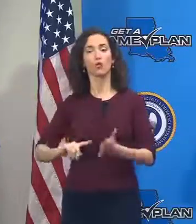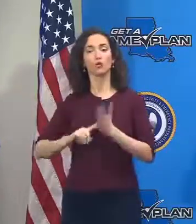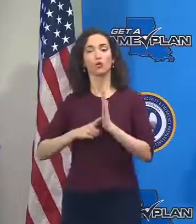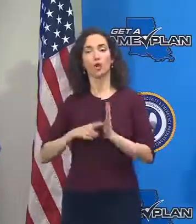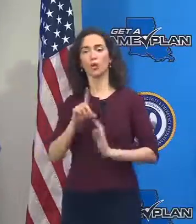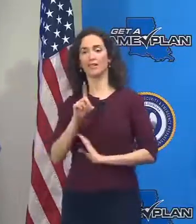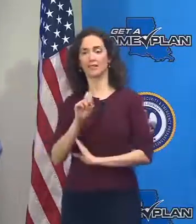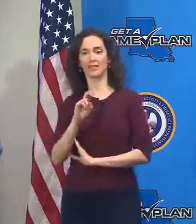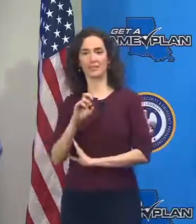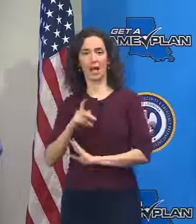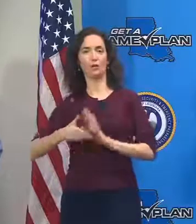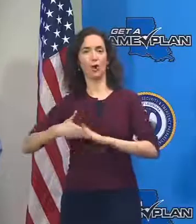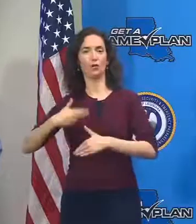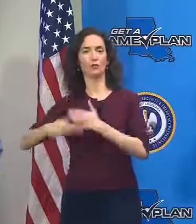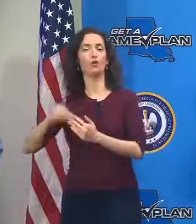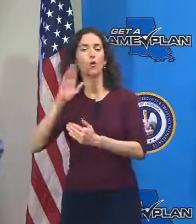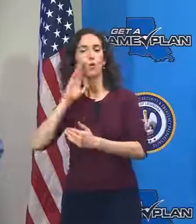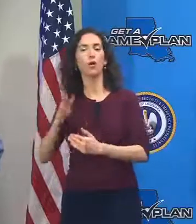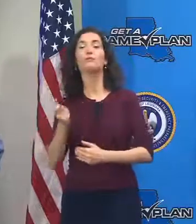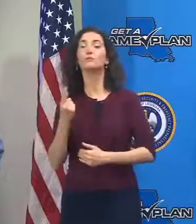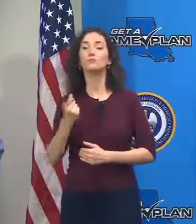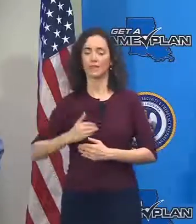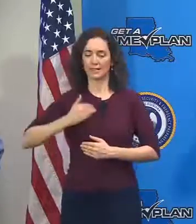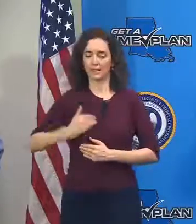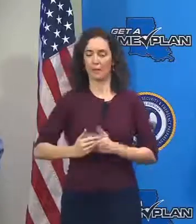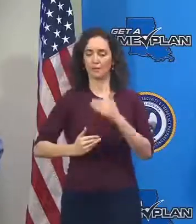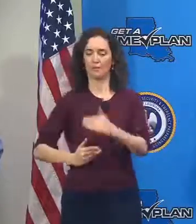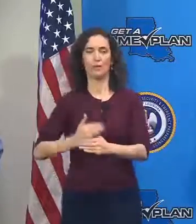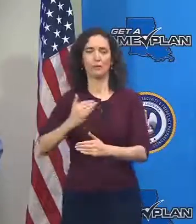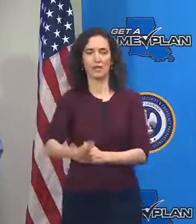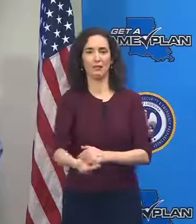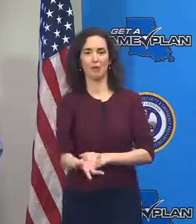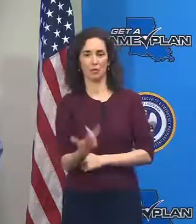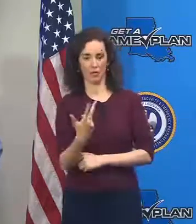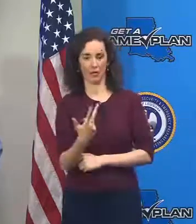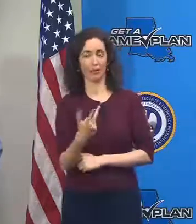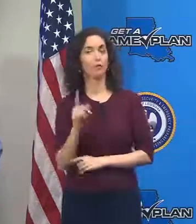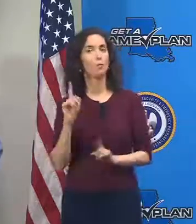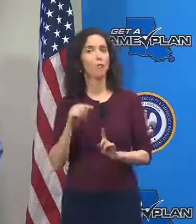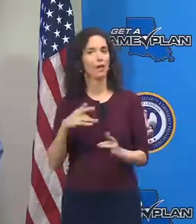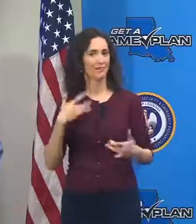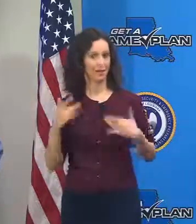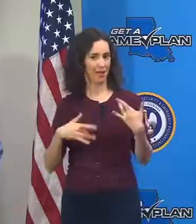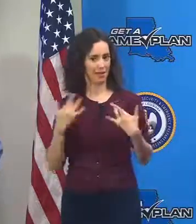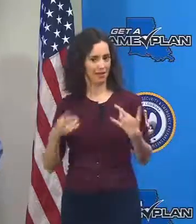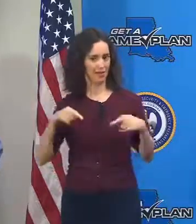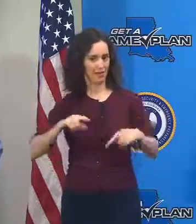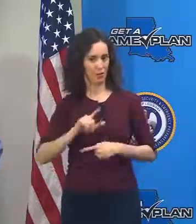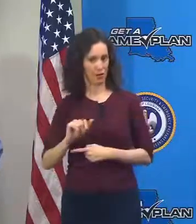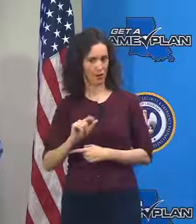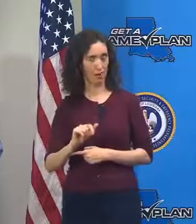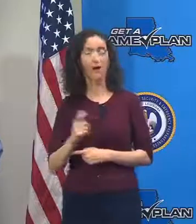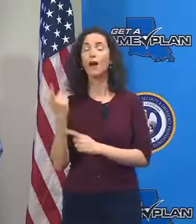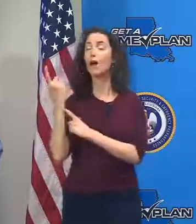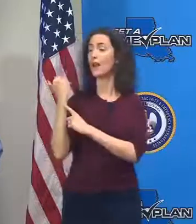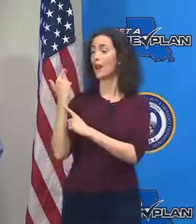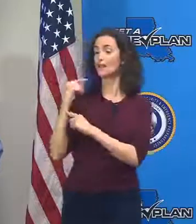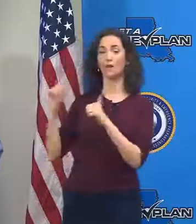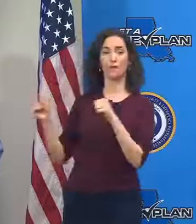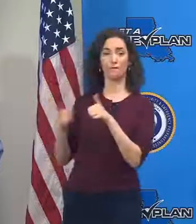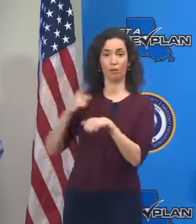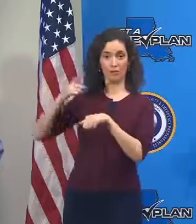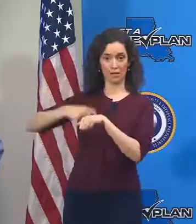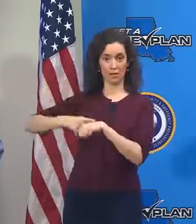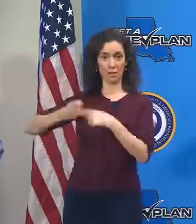The exciting thing about DSNAP for the state of Louisiana now is that last year, for the first time during